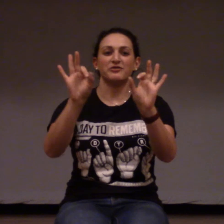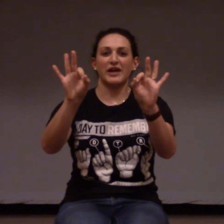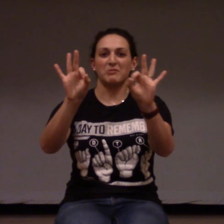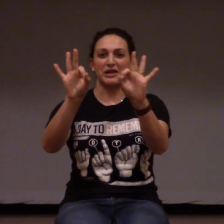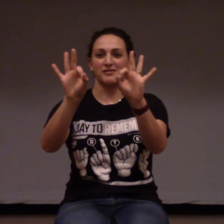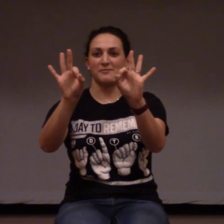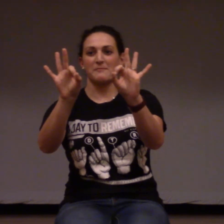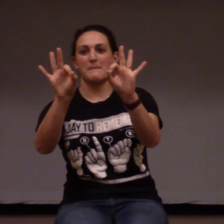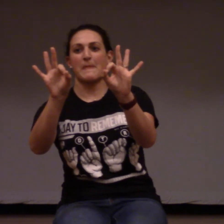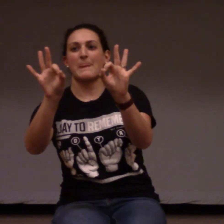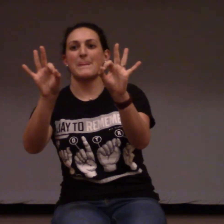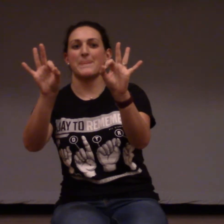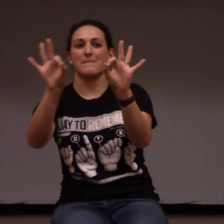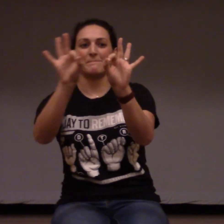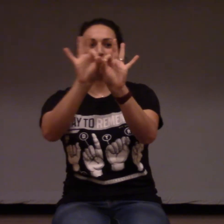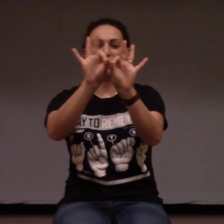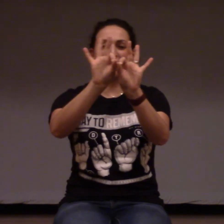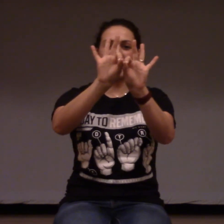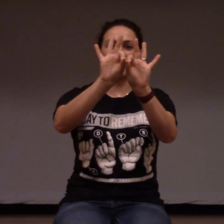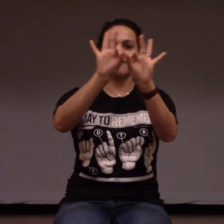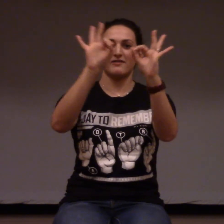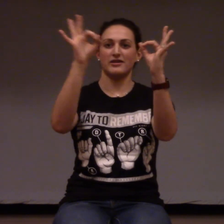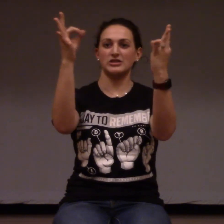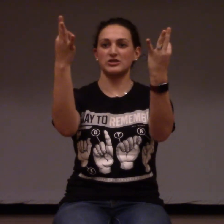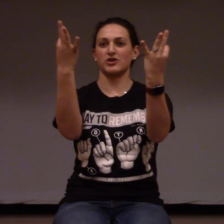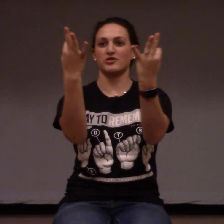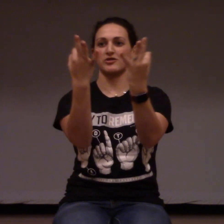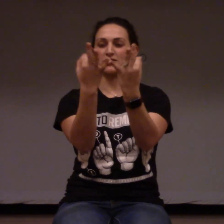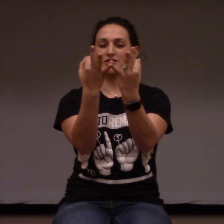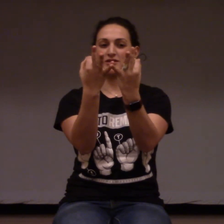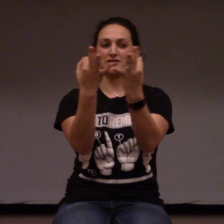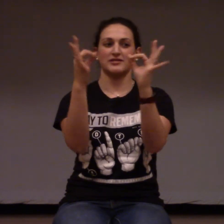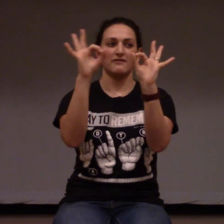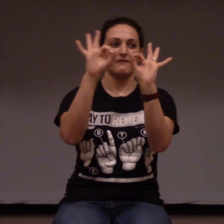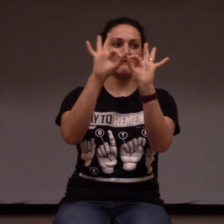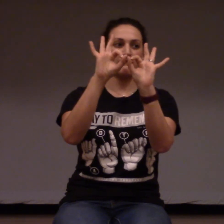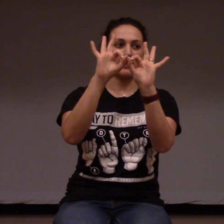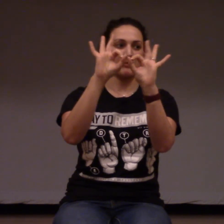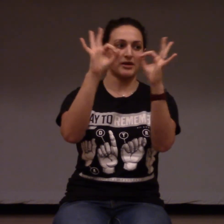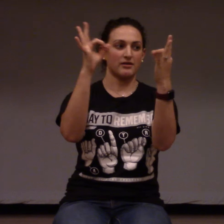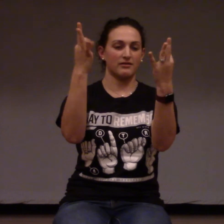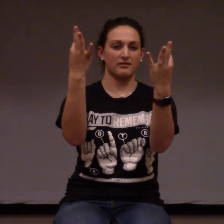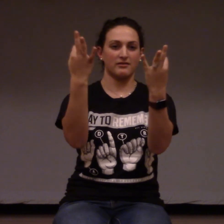family. Be an F in a circle. Family.